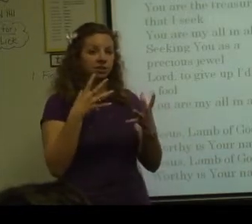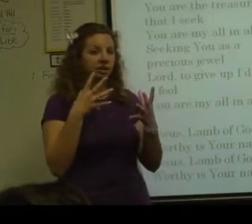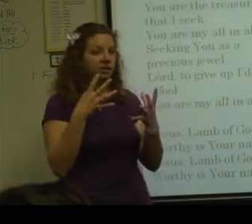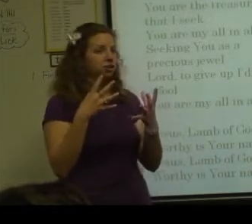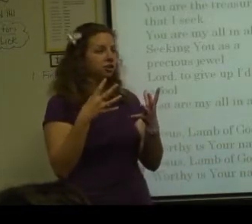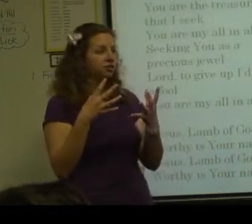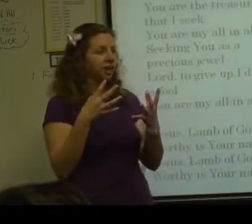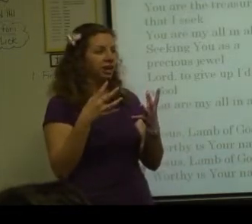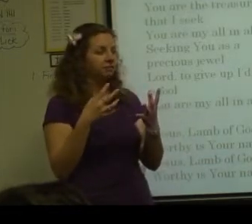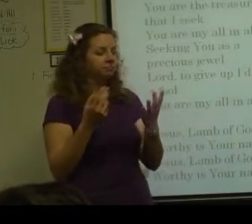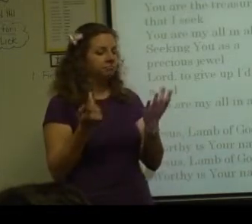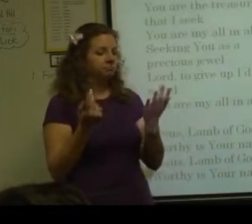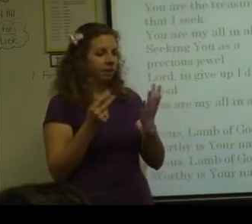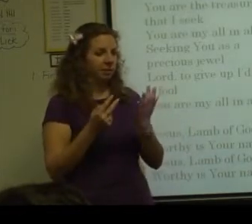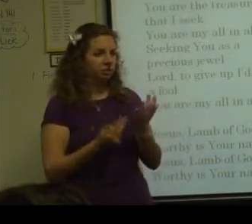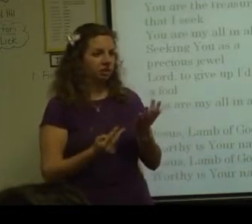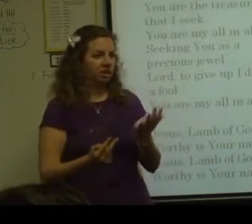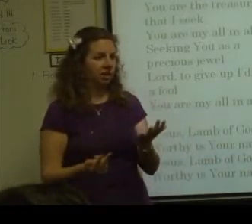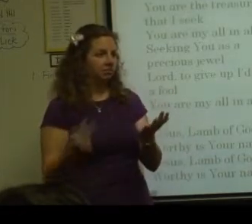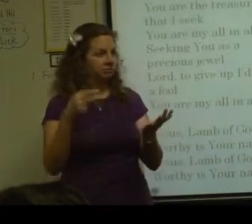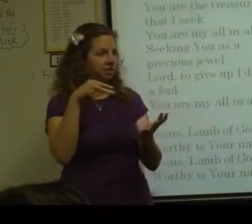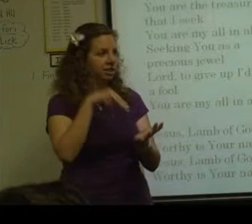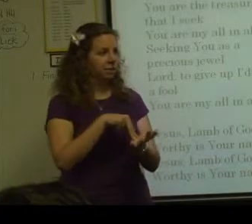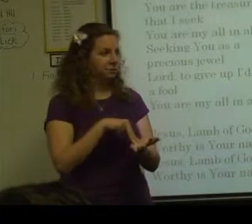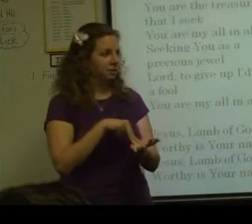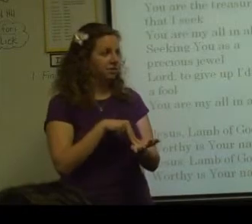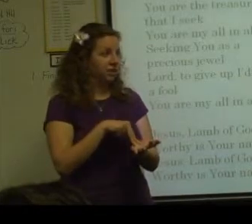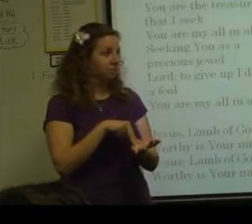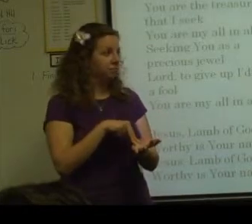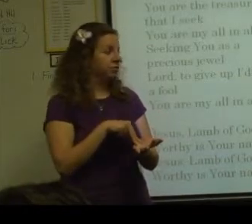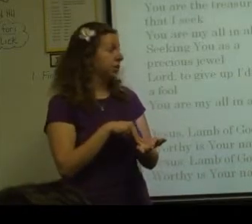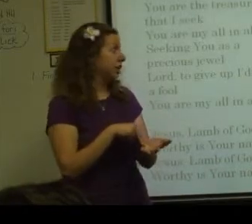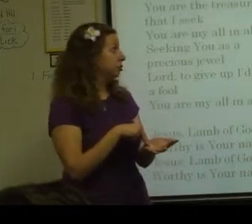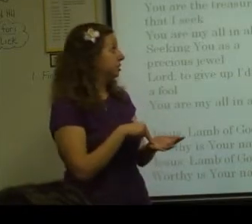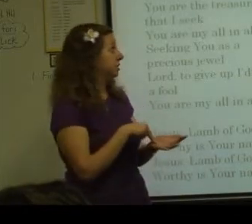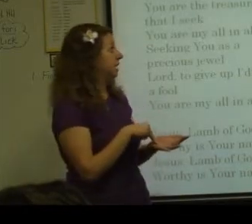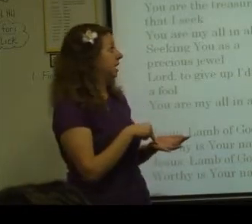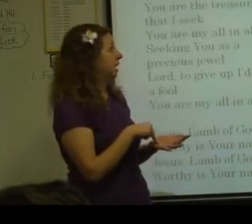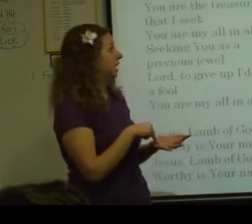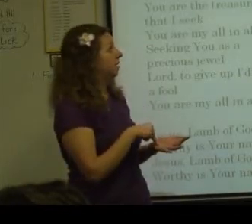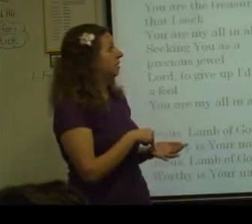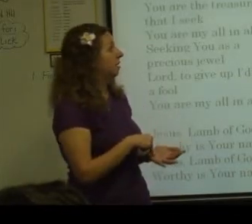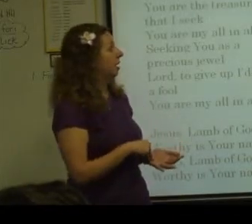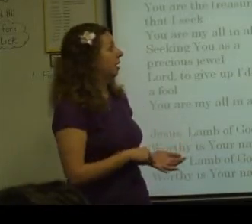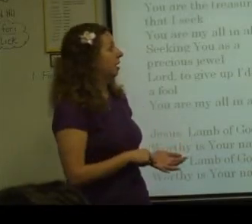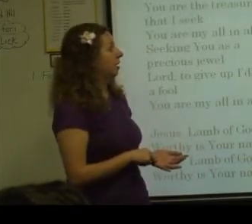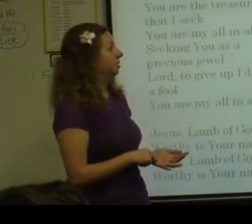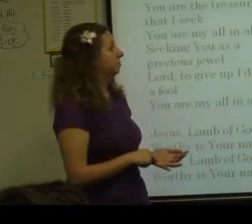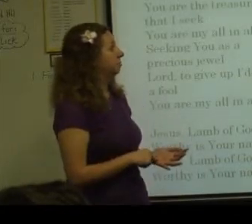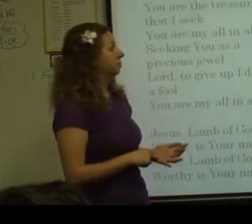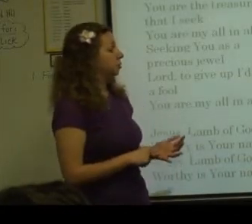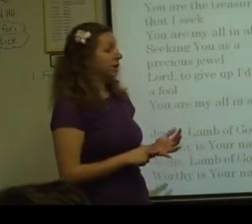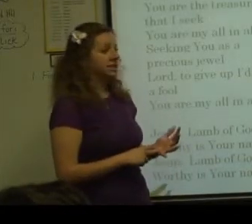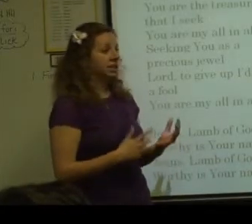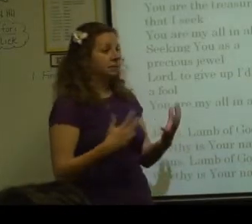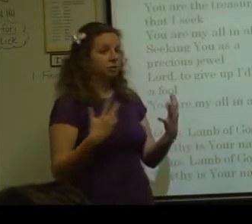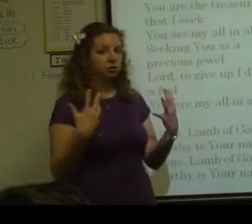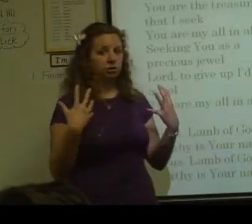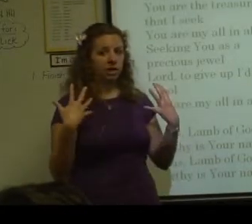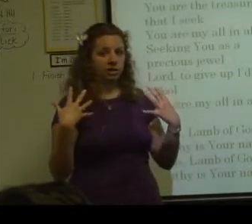the connotation of like, I'm actually like standing up to my feet. Okay, you could say rising up. You could do it